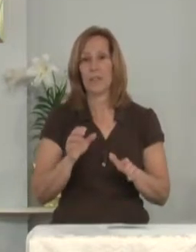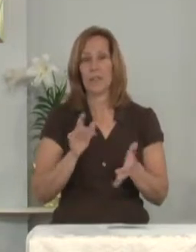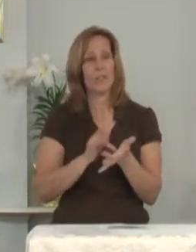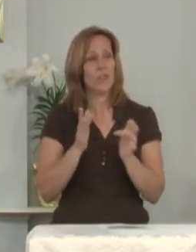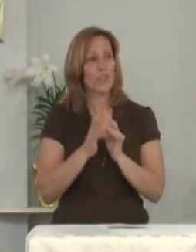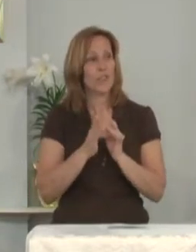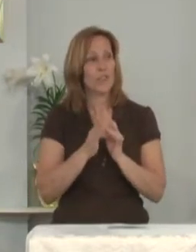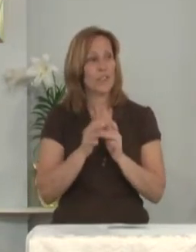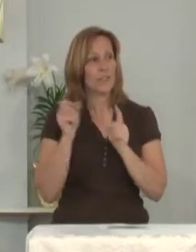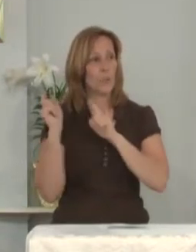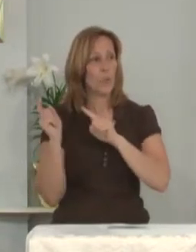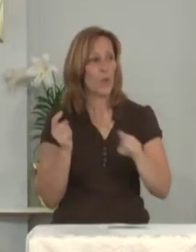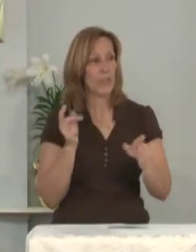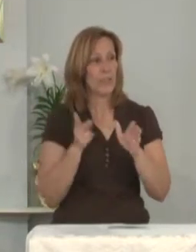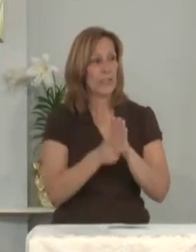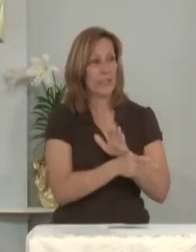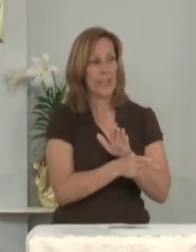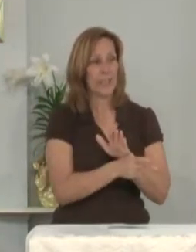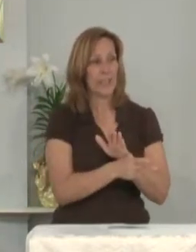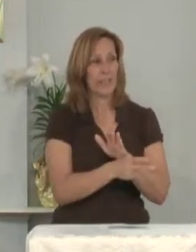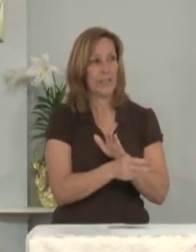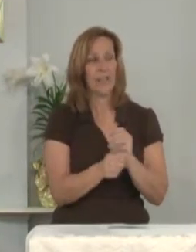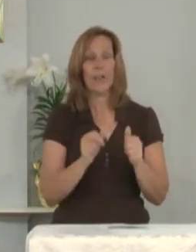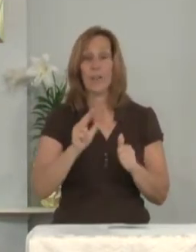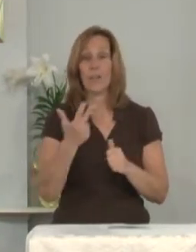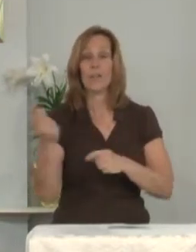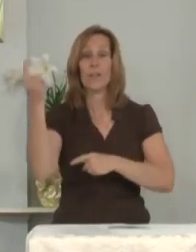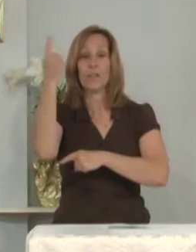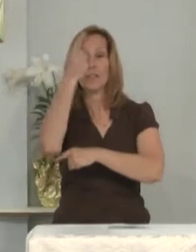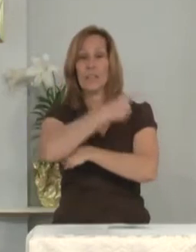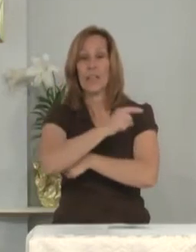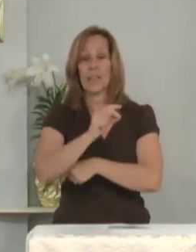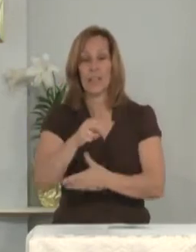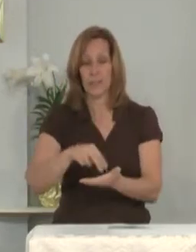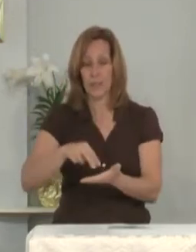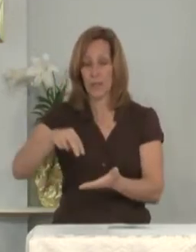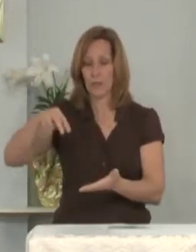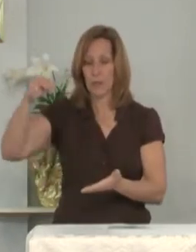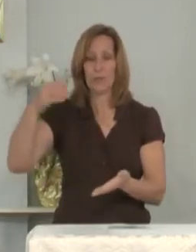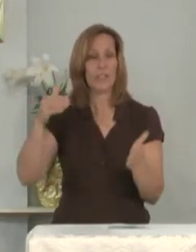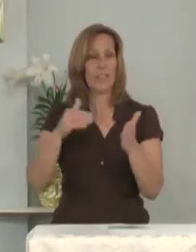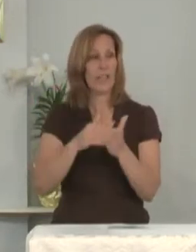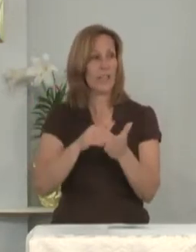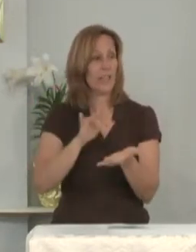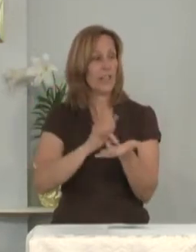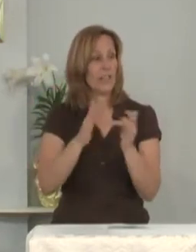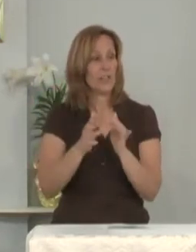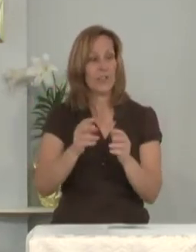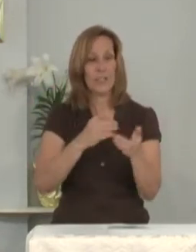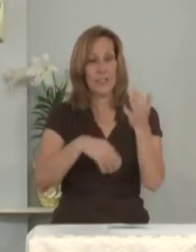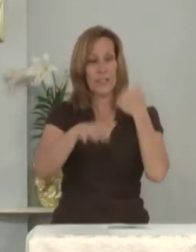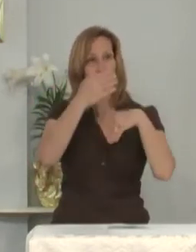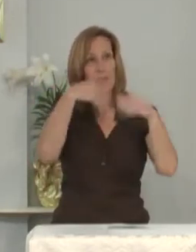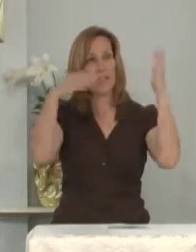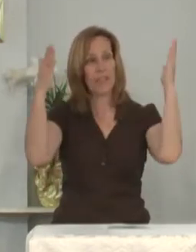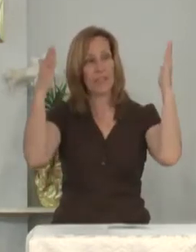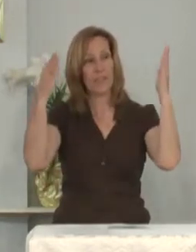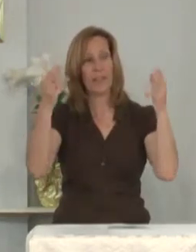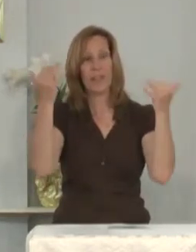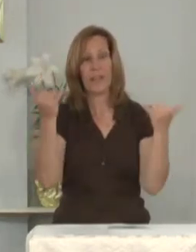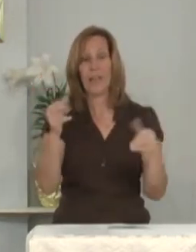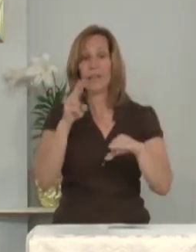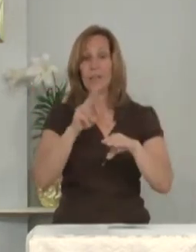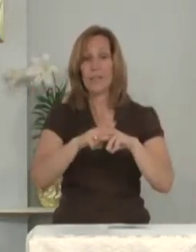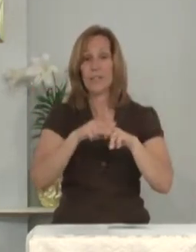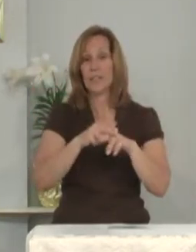descended to the dead. On the third day he rose again. He ascended into heaven. He is